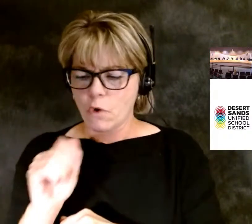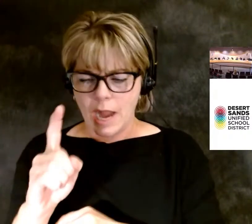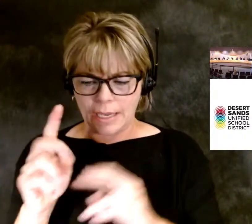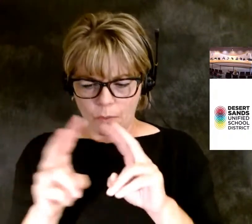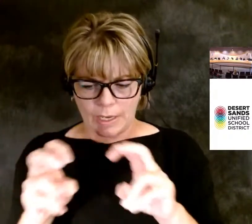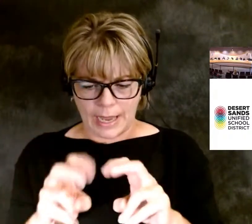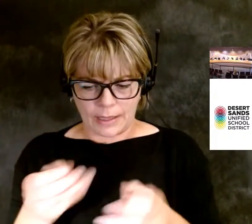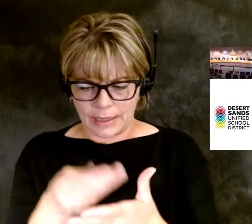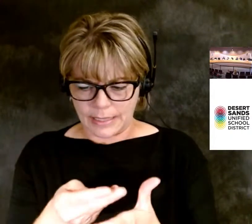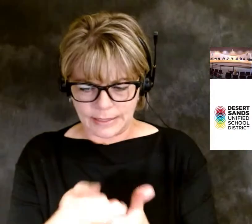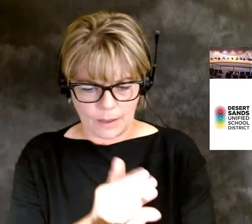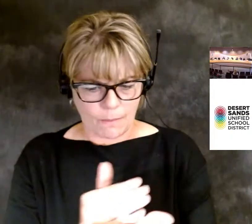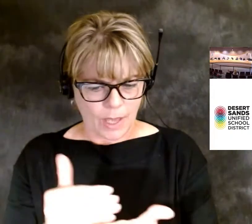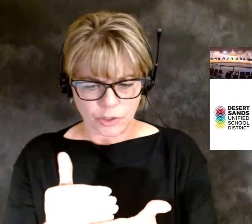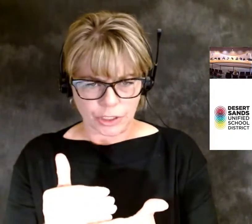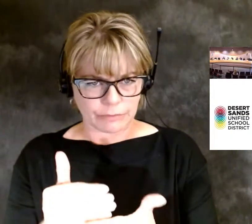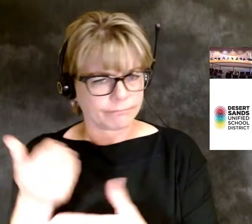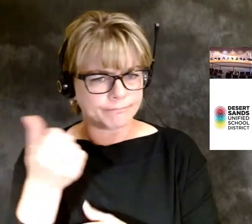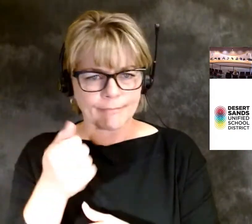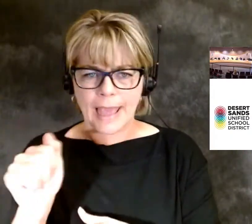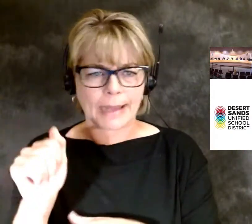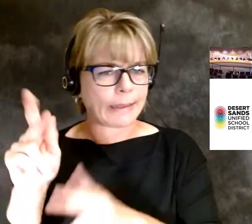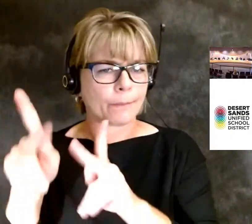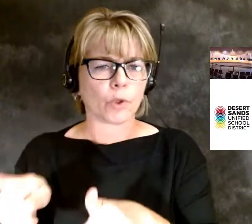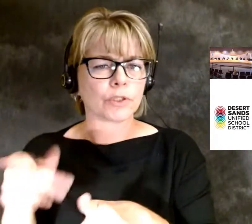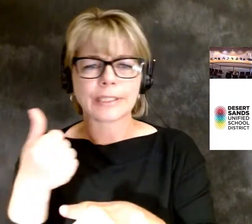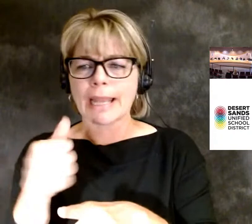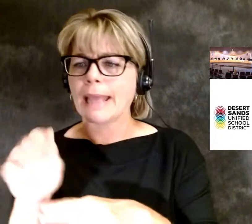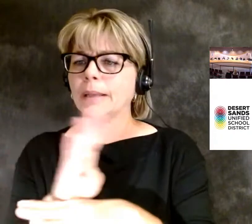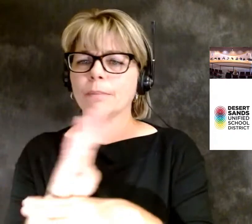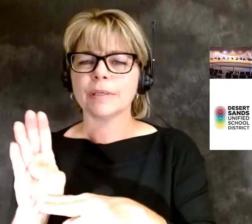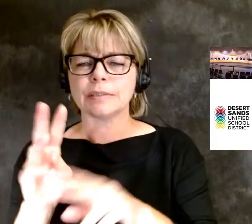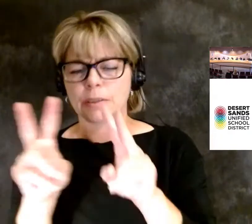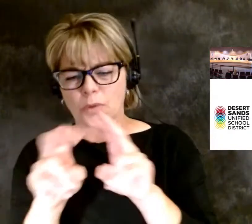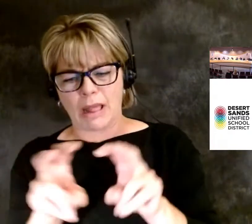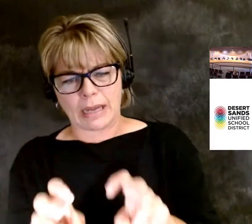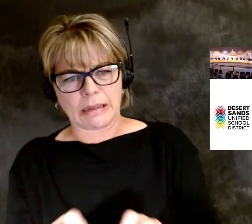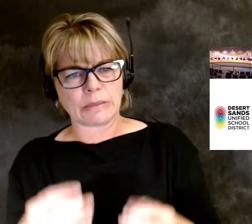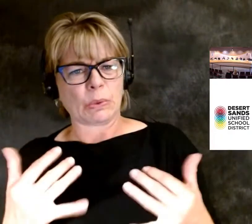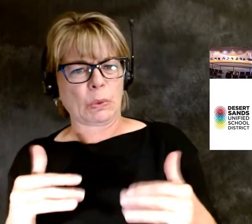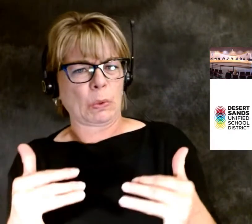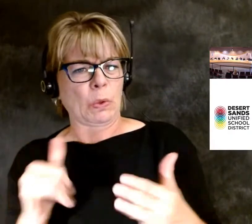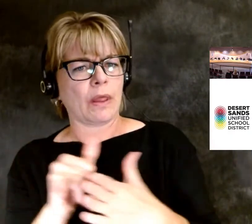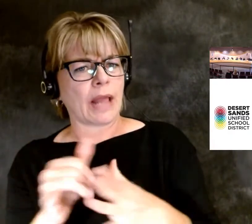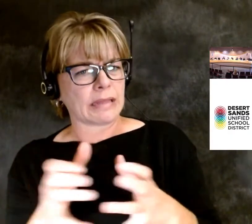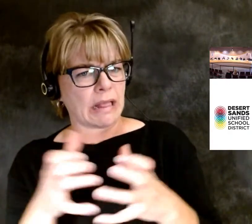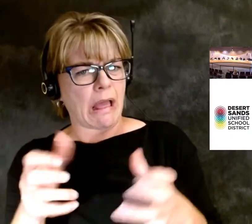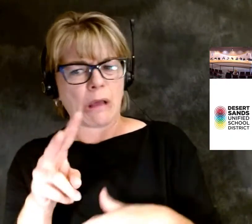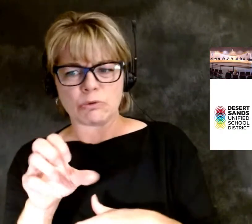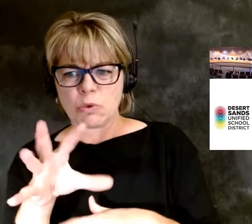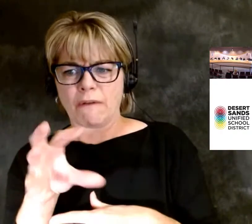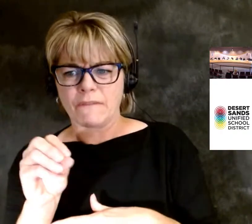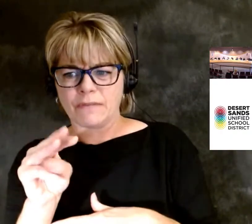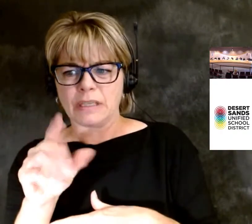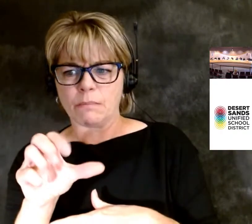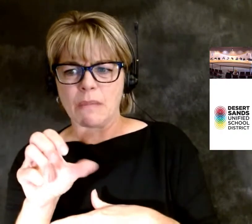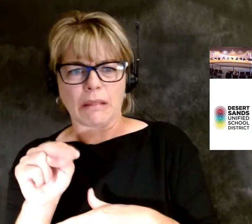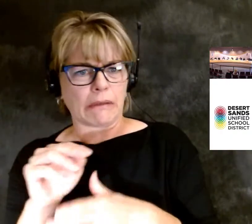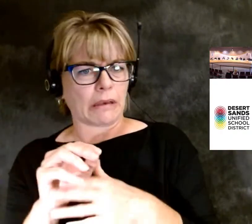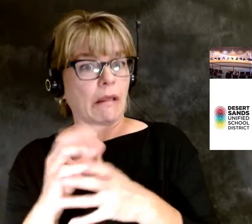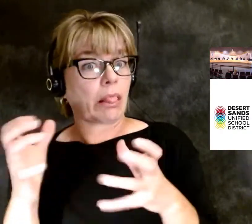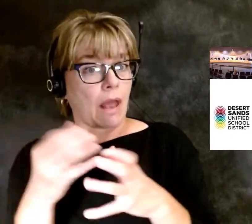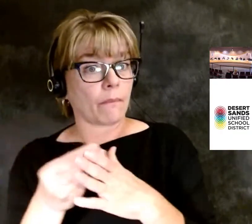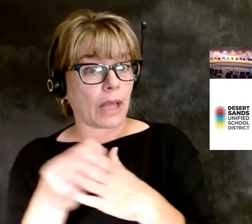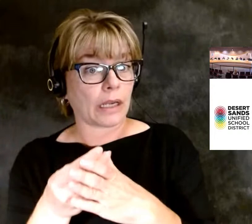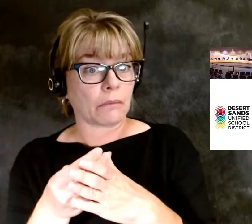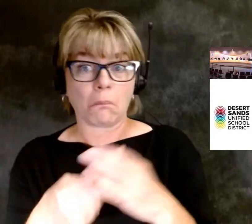could be anybody, any entity, any individual will say, oh, it's a lot. $250 million is a lot of money. And I'll say, yeah,